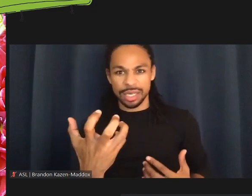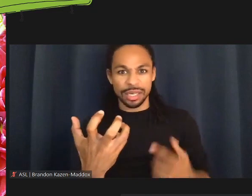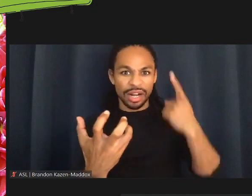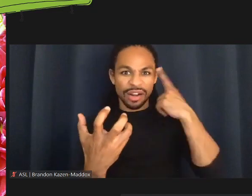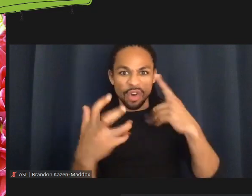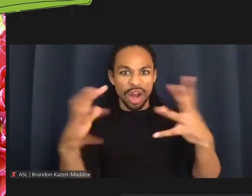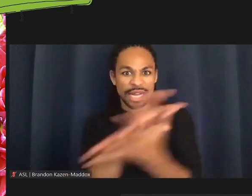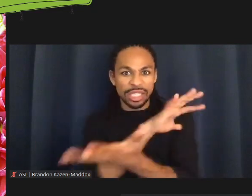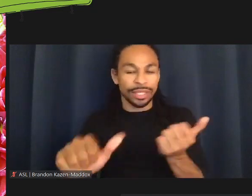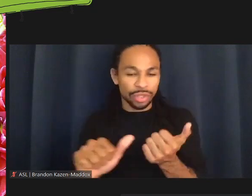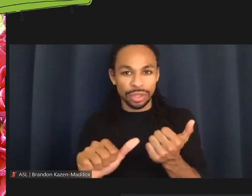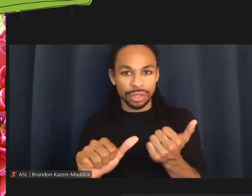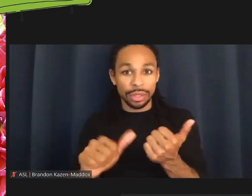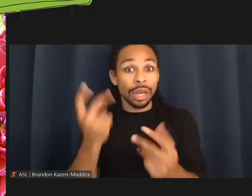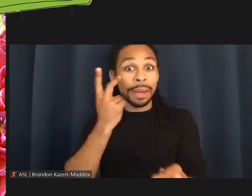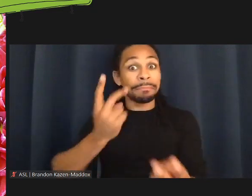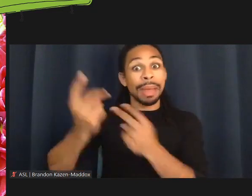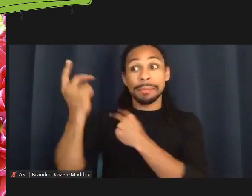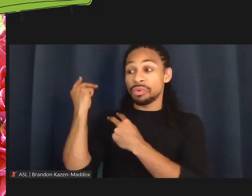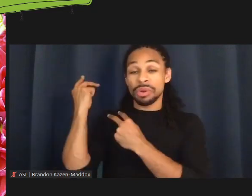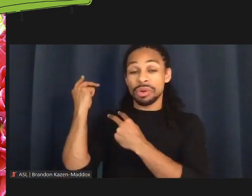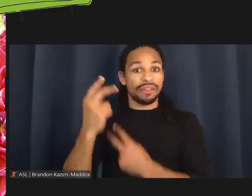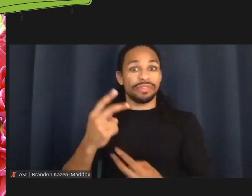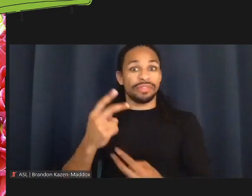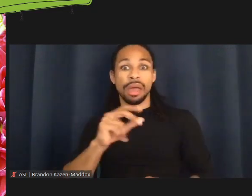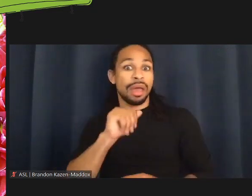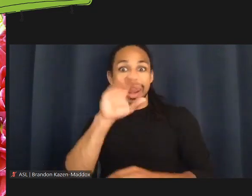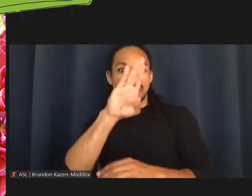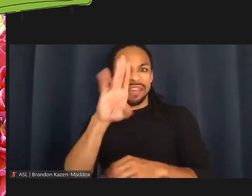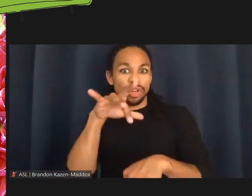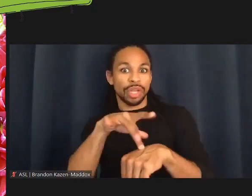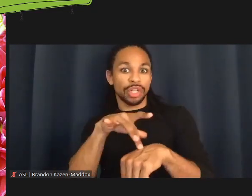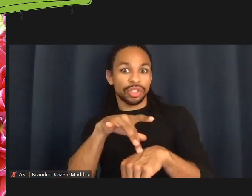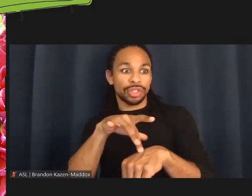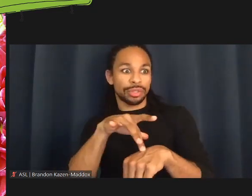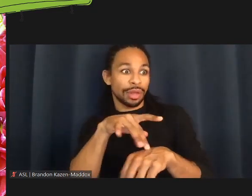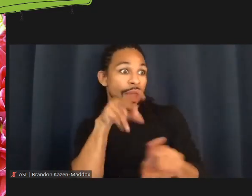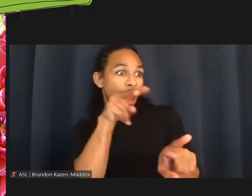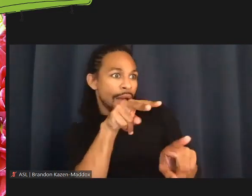Memory of the untouched is the more beautiful object.